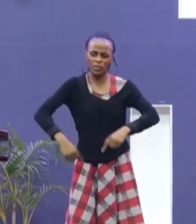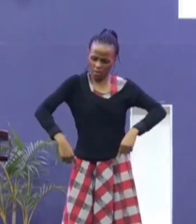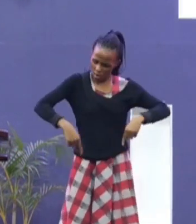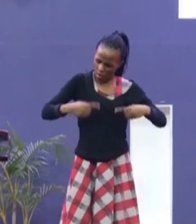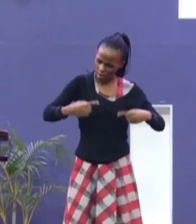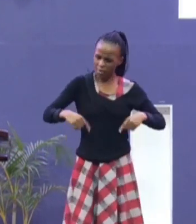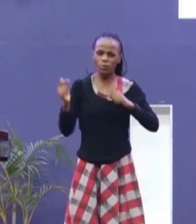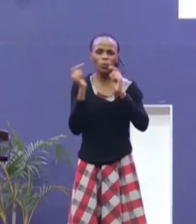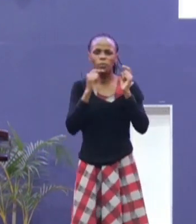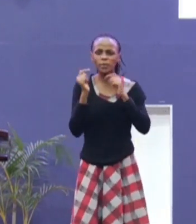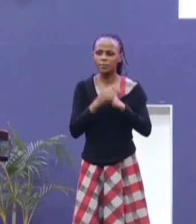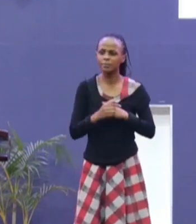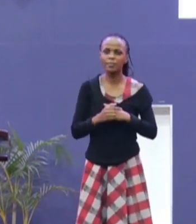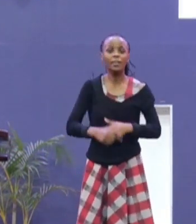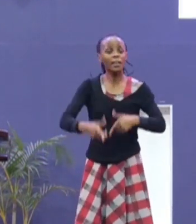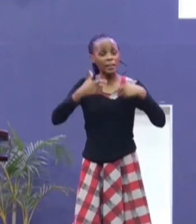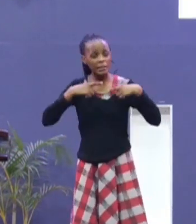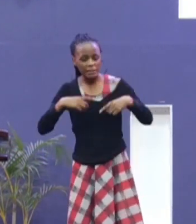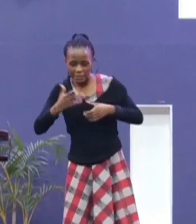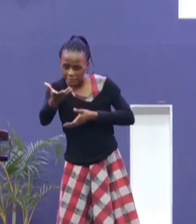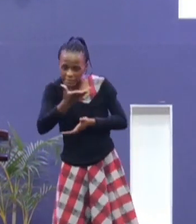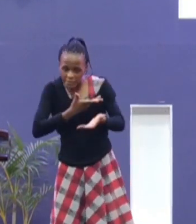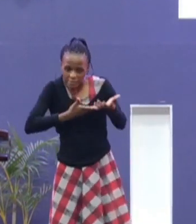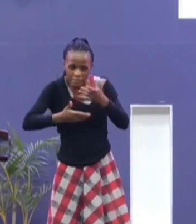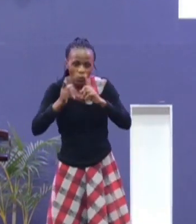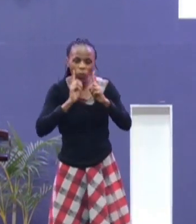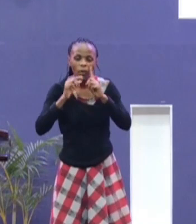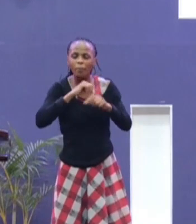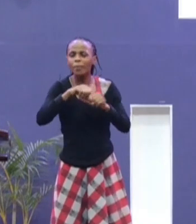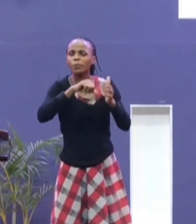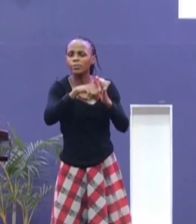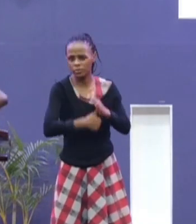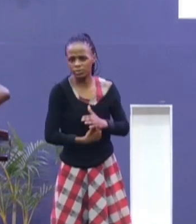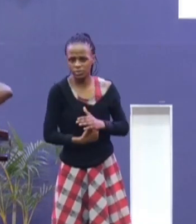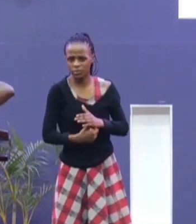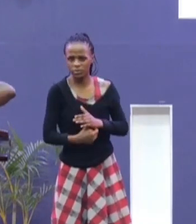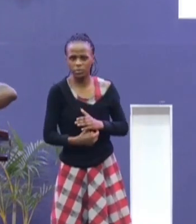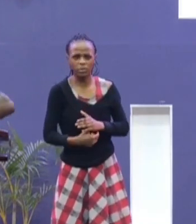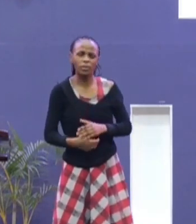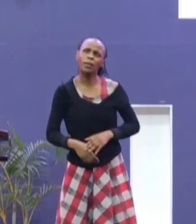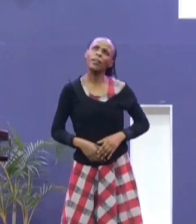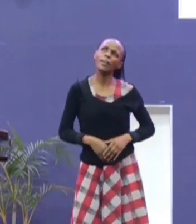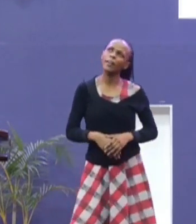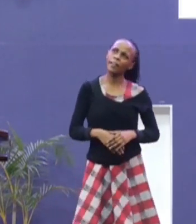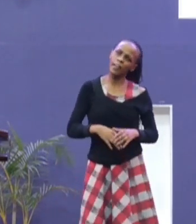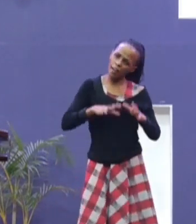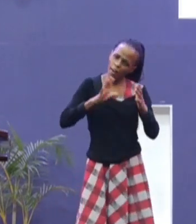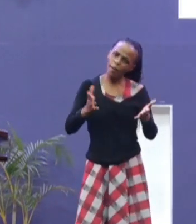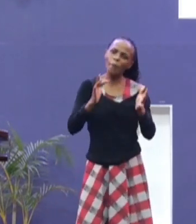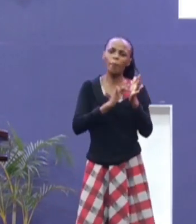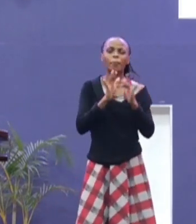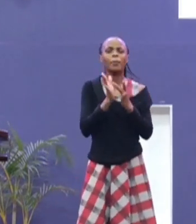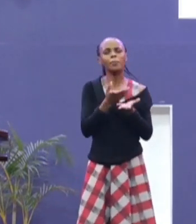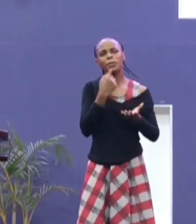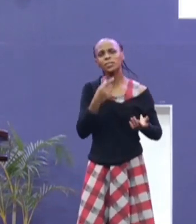ga Katonda ngolese ensonga. Let's talk about this. Leka tuogere ku kino. How comes the scripture says it